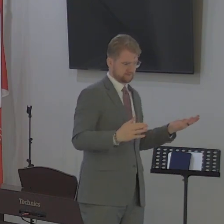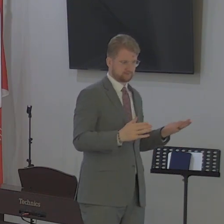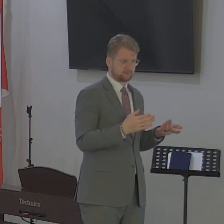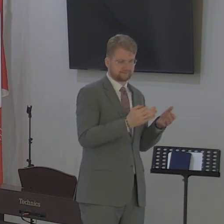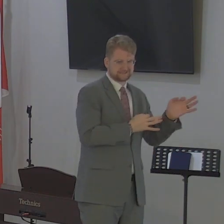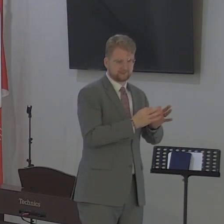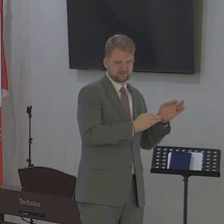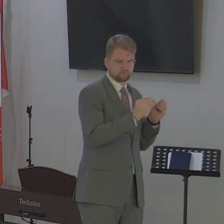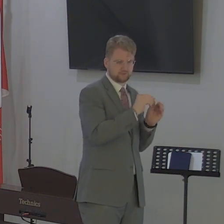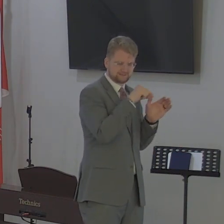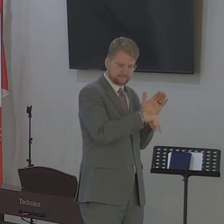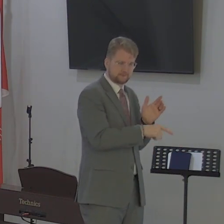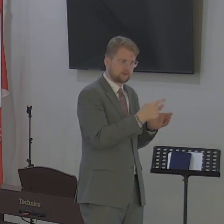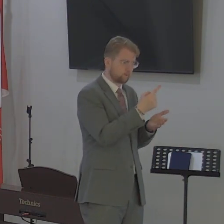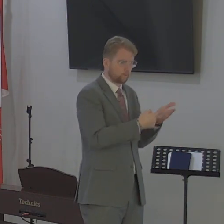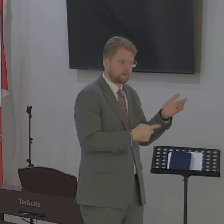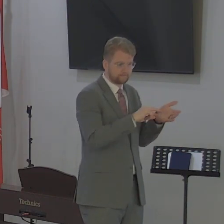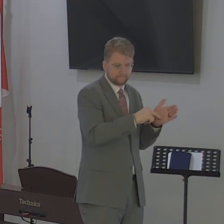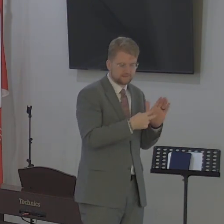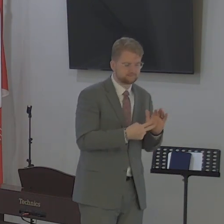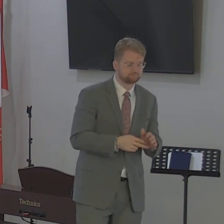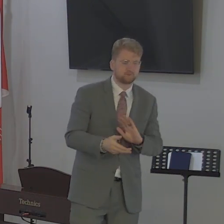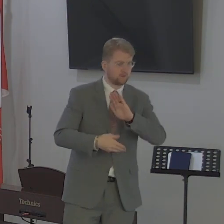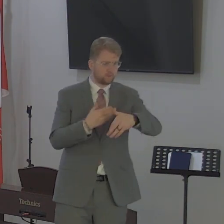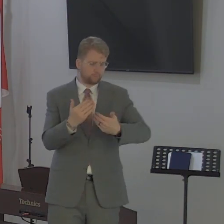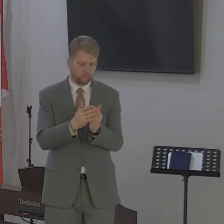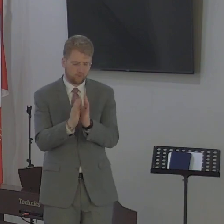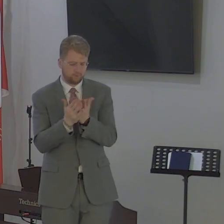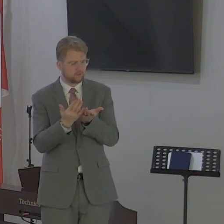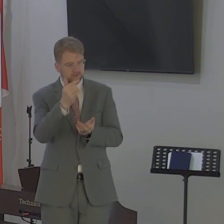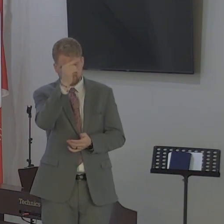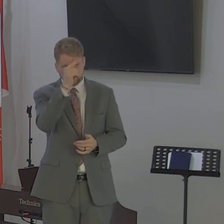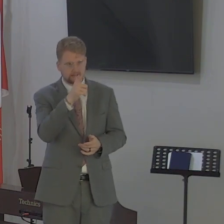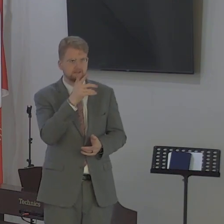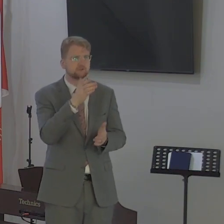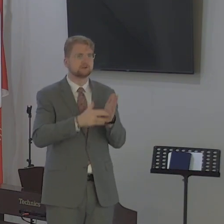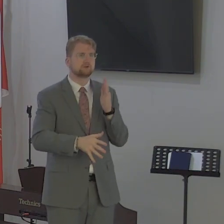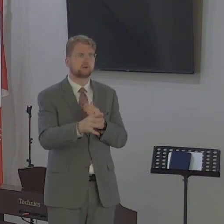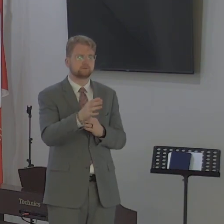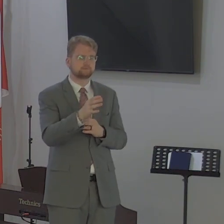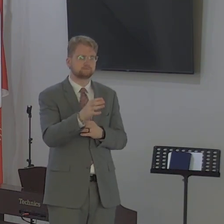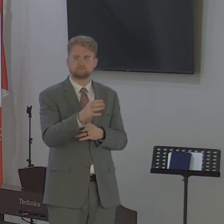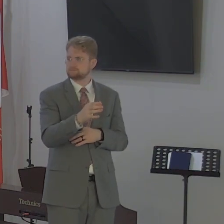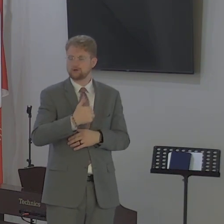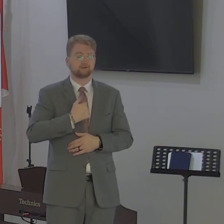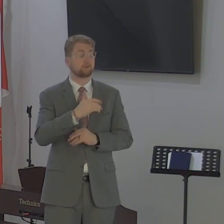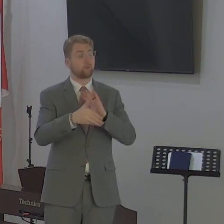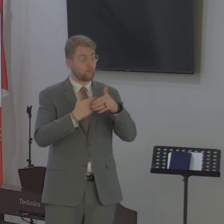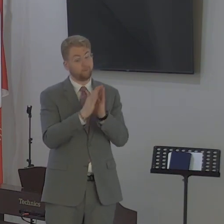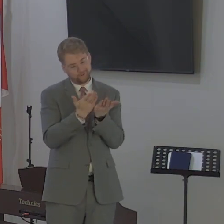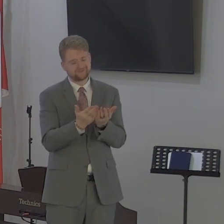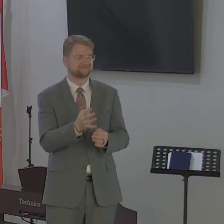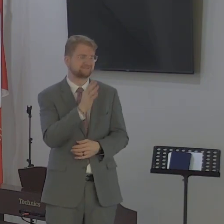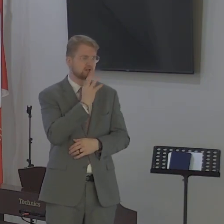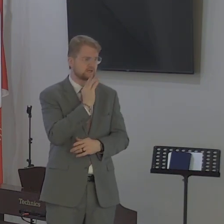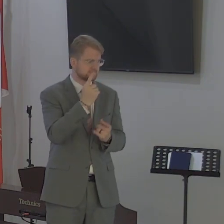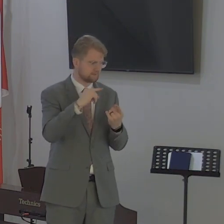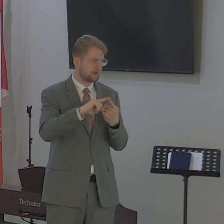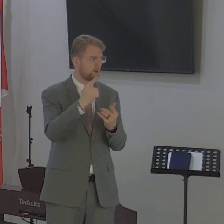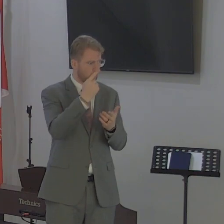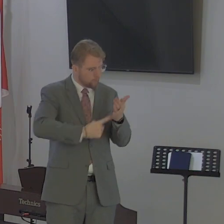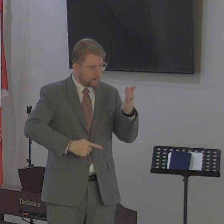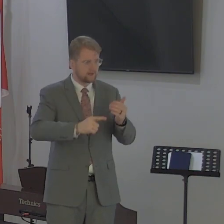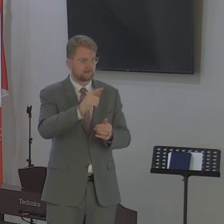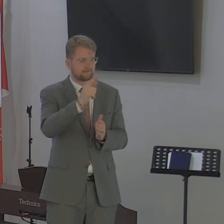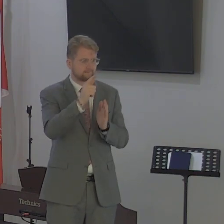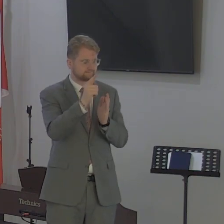just a moment. Matter of fact, the whole book of Galatians really talks about what legalism is really about. You have to fulfill everything